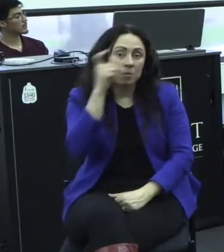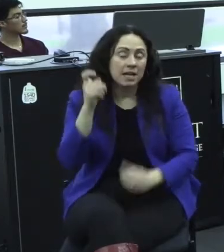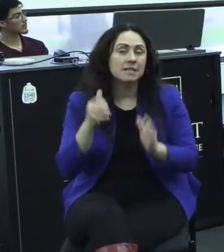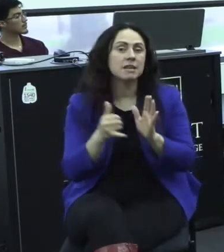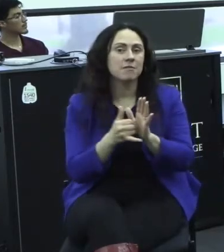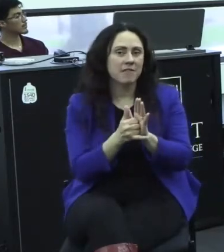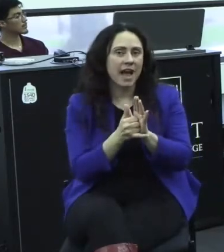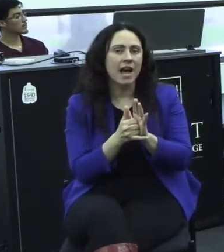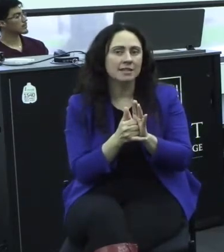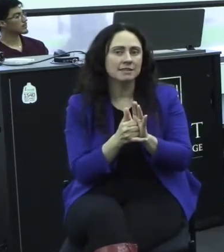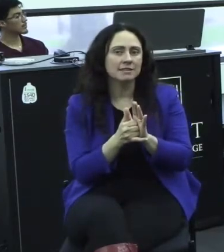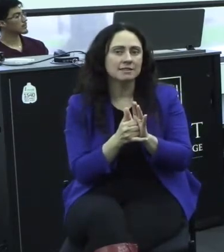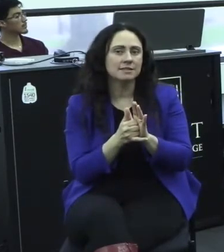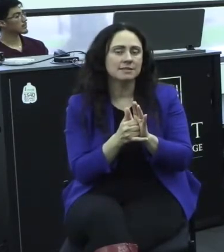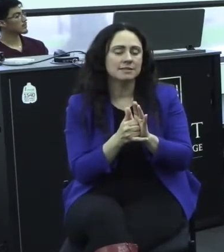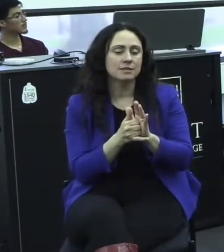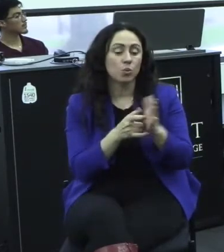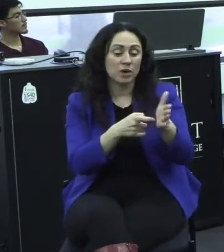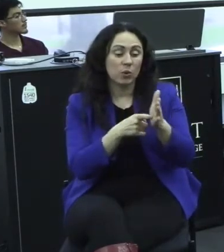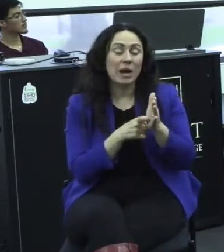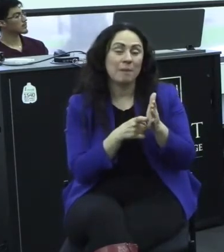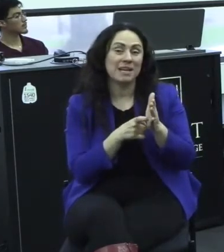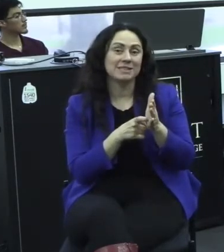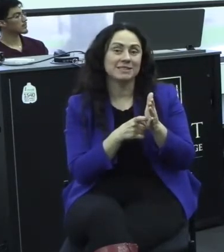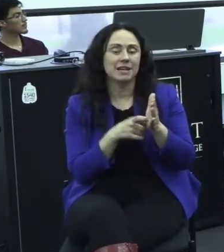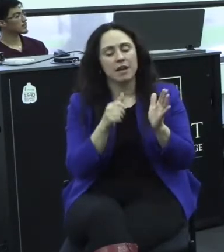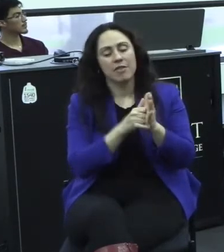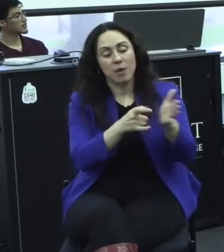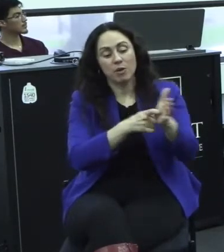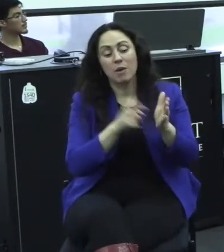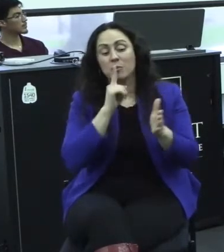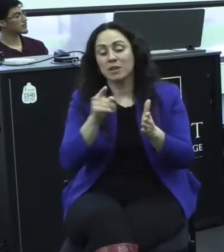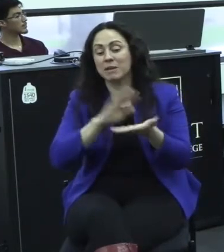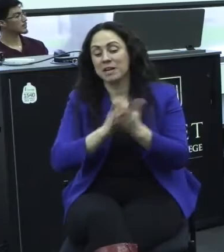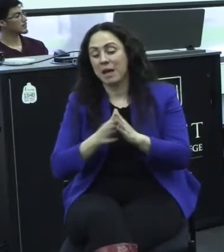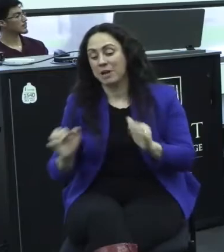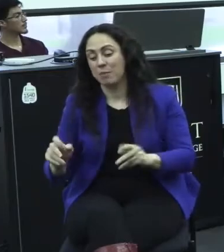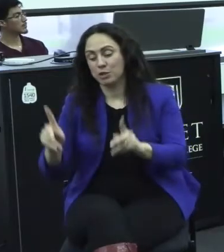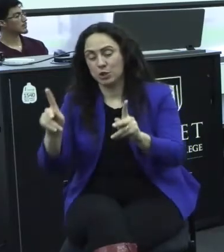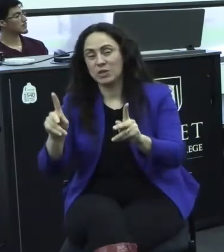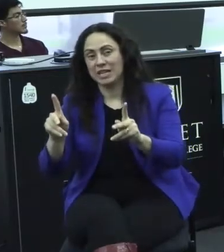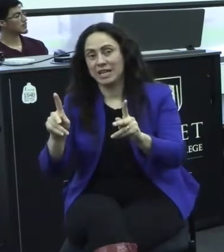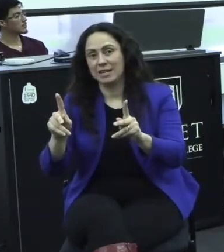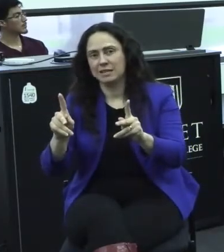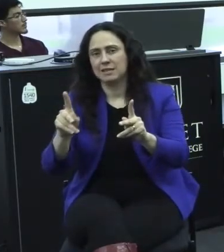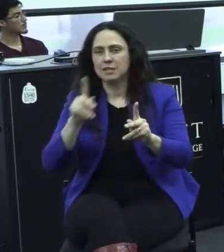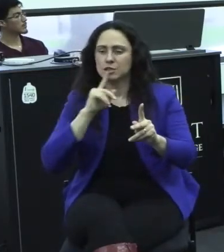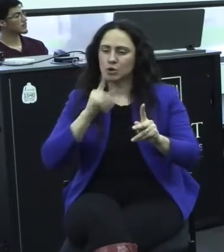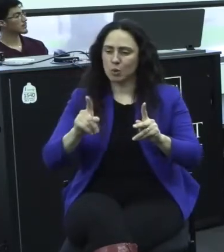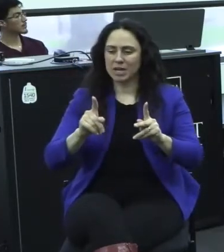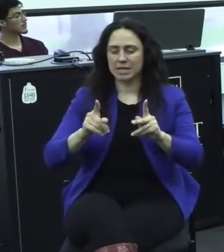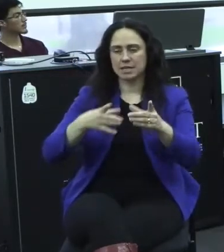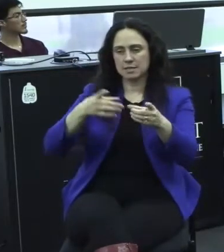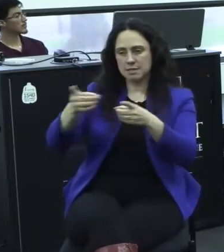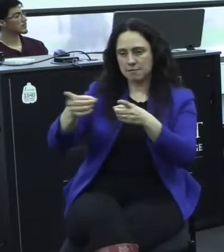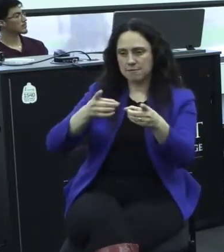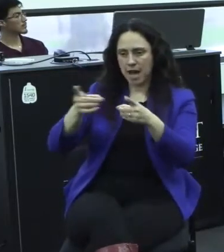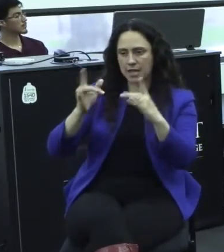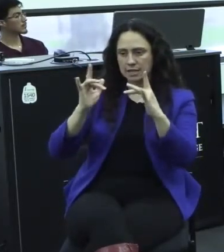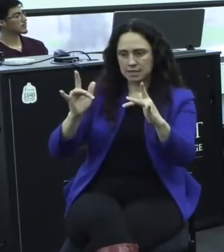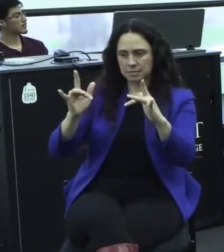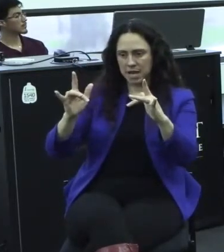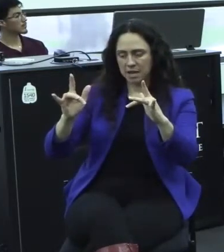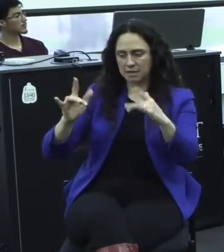that constraint, or that constraint really became an opportunity to define the space around